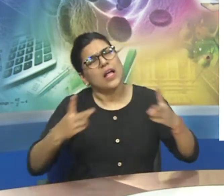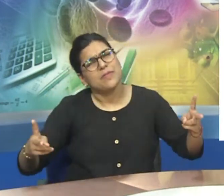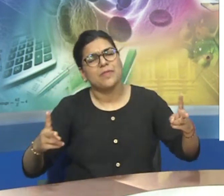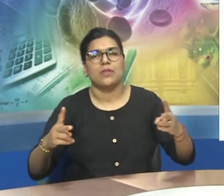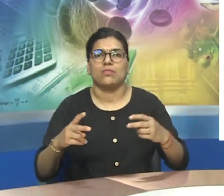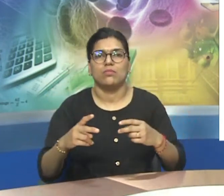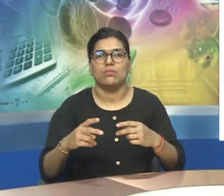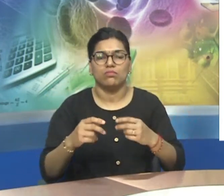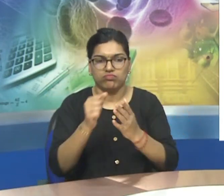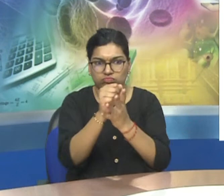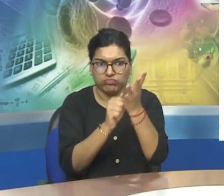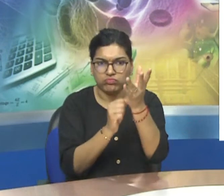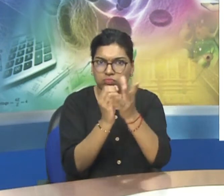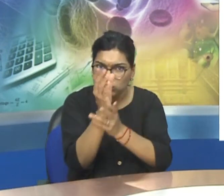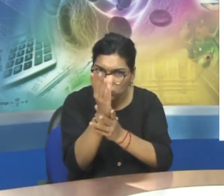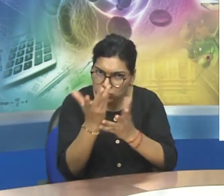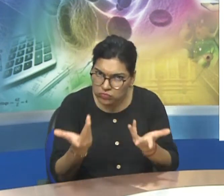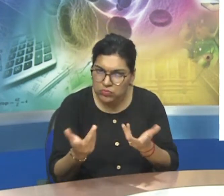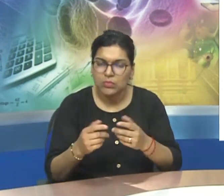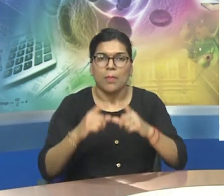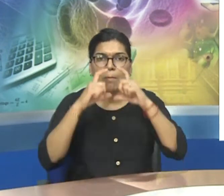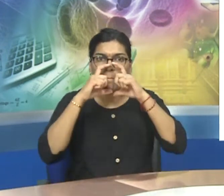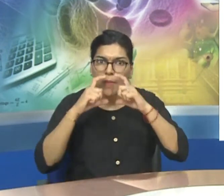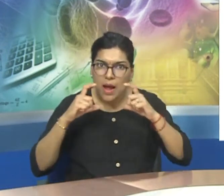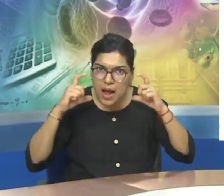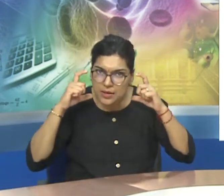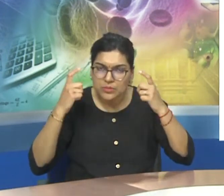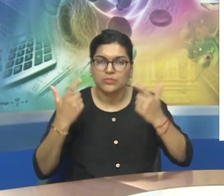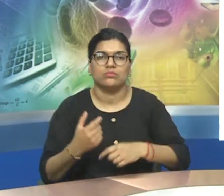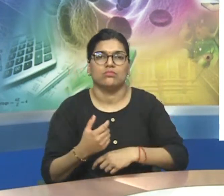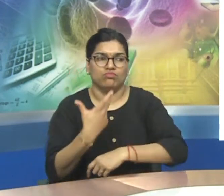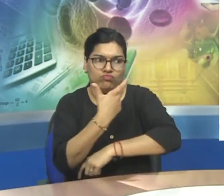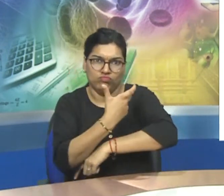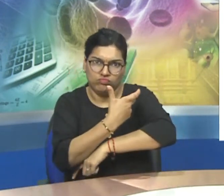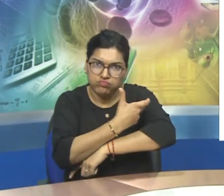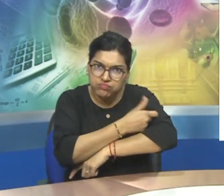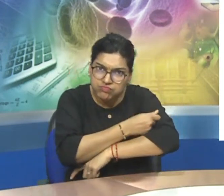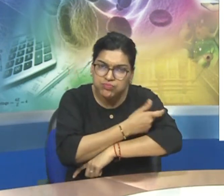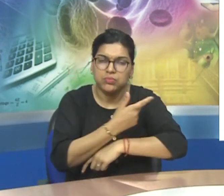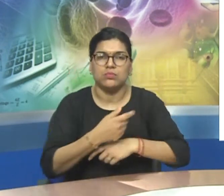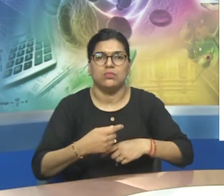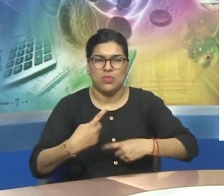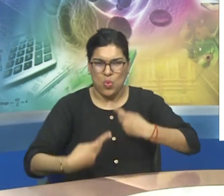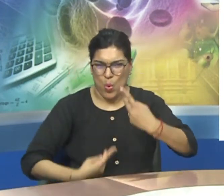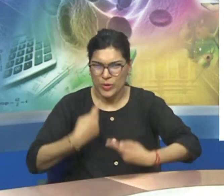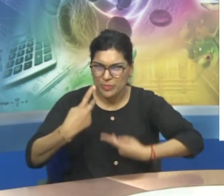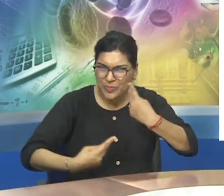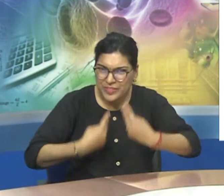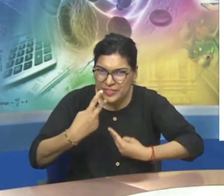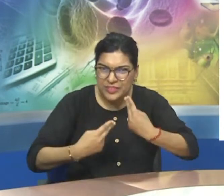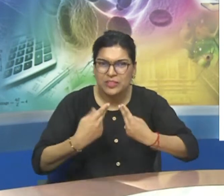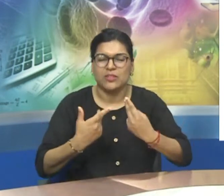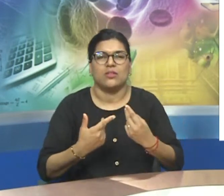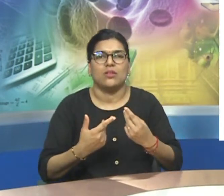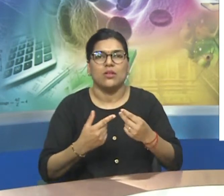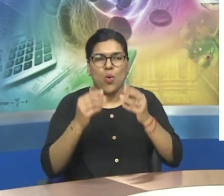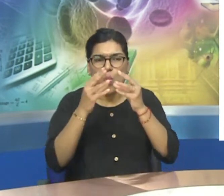These waste are all those waste material which are used for the